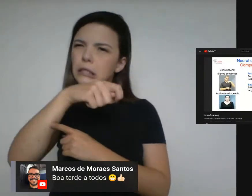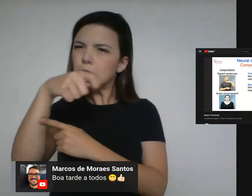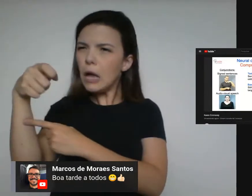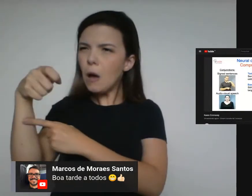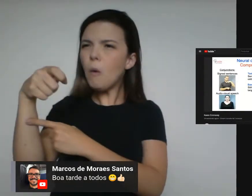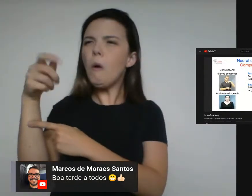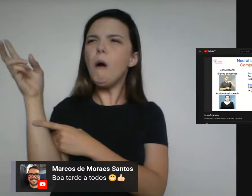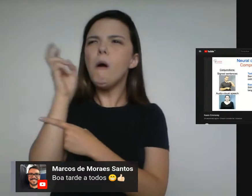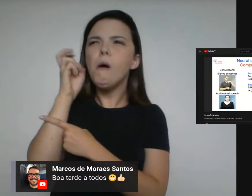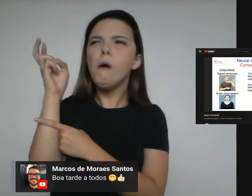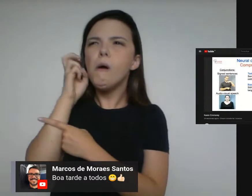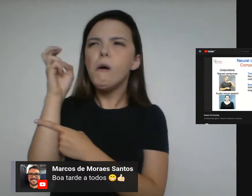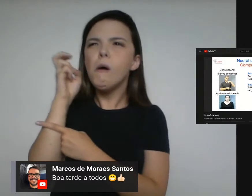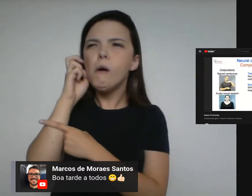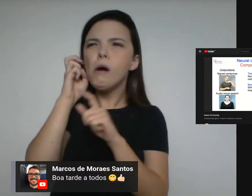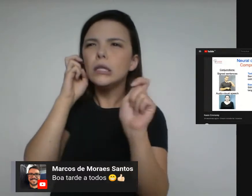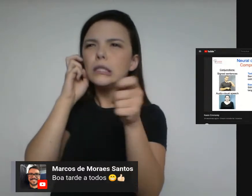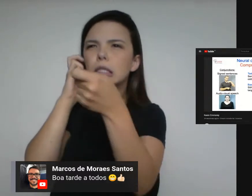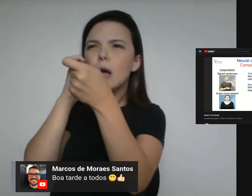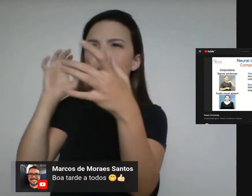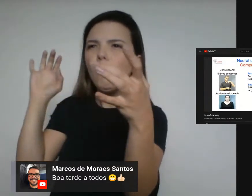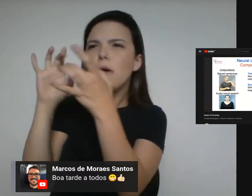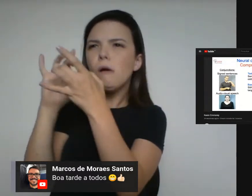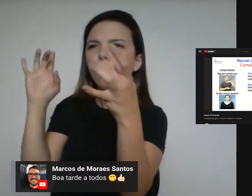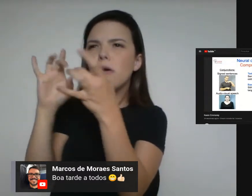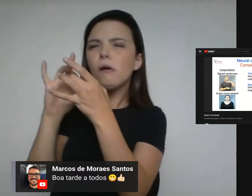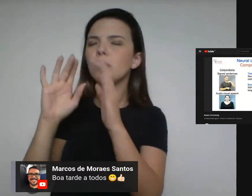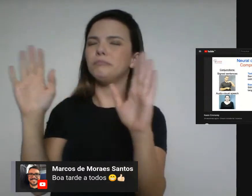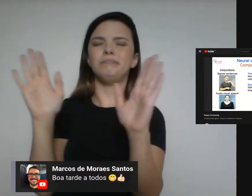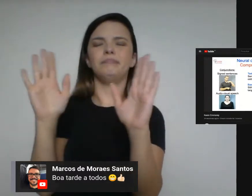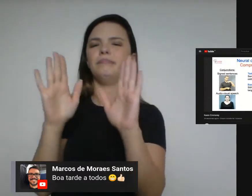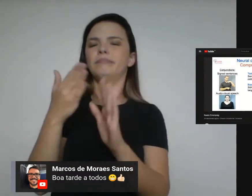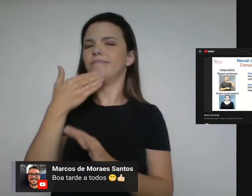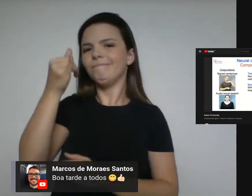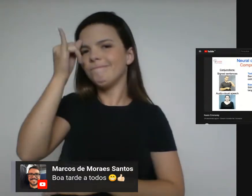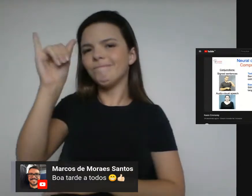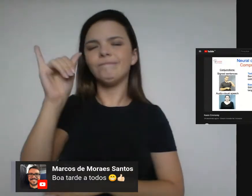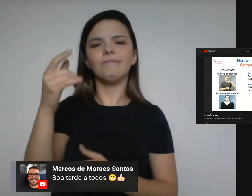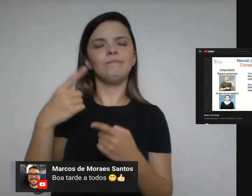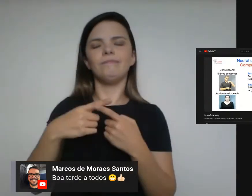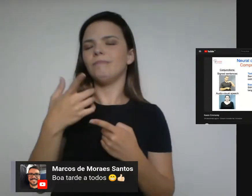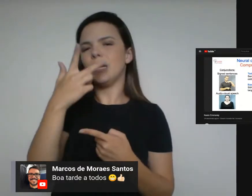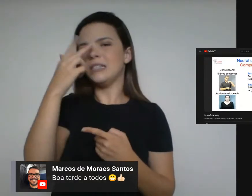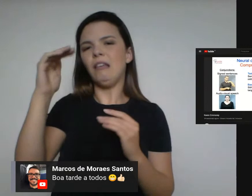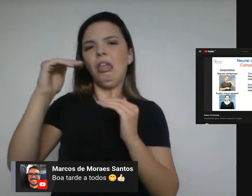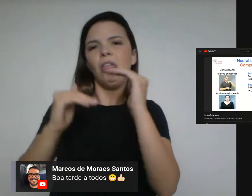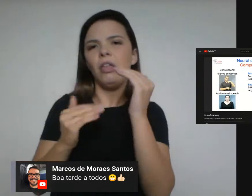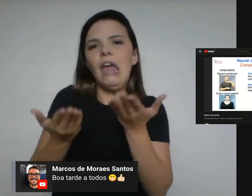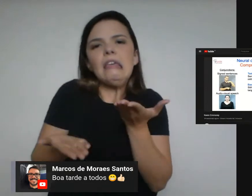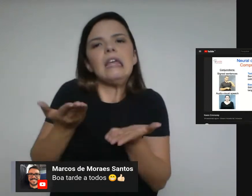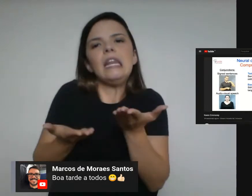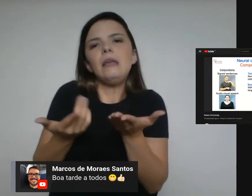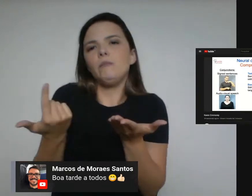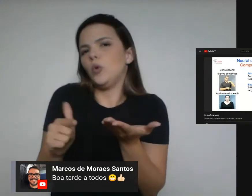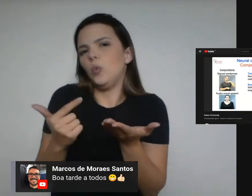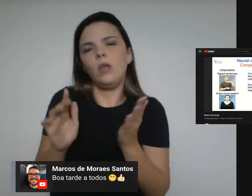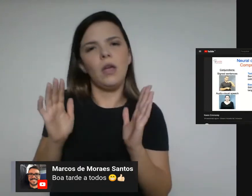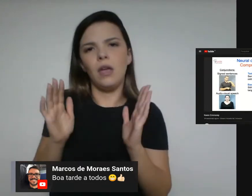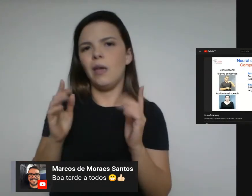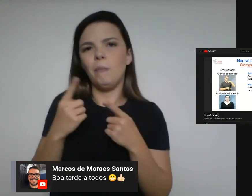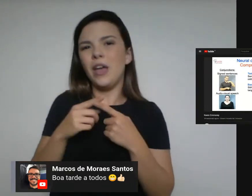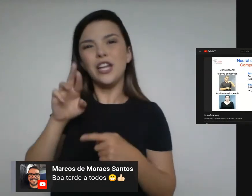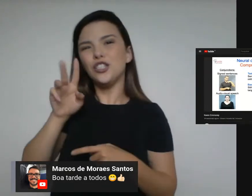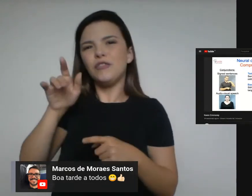a disembodied voice is not really ecologically valid. It's not the same as seeing a person sign.